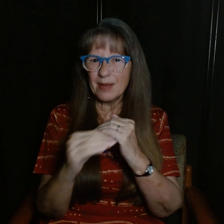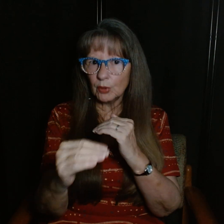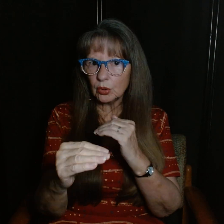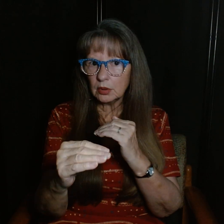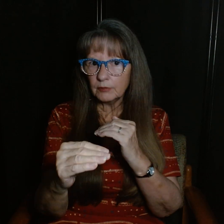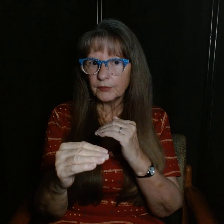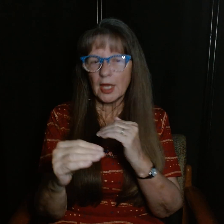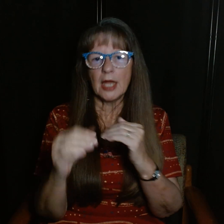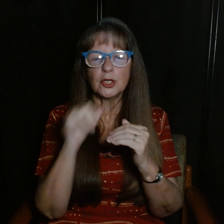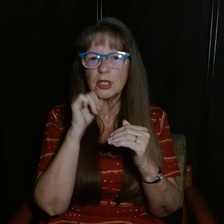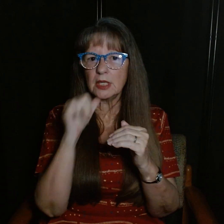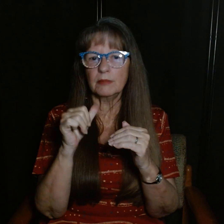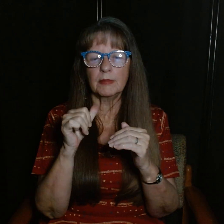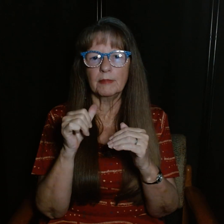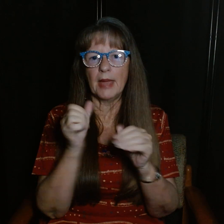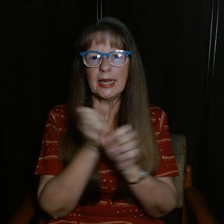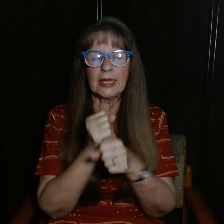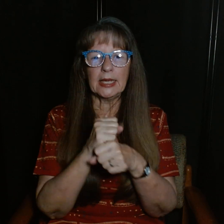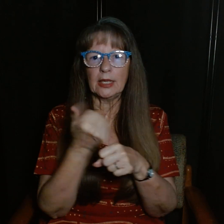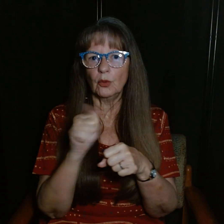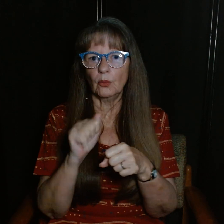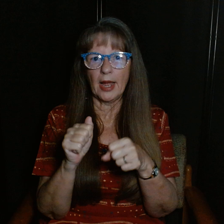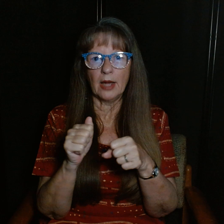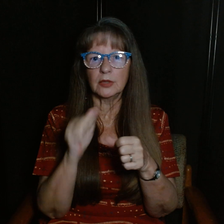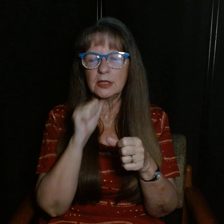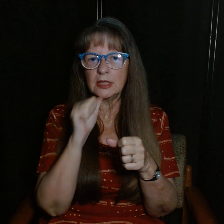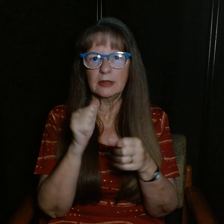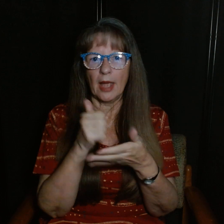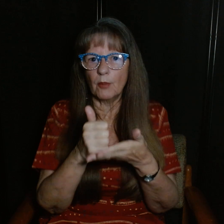stable, and she didn't make any ground. It didn't help her